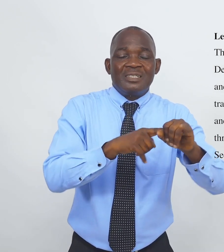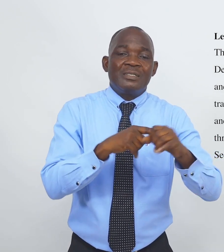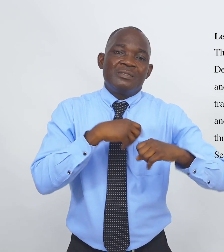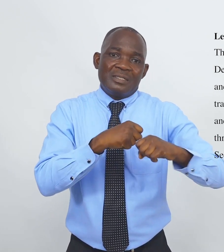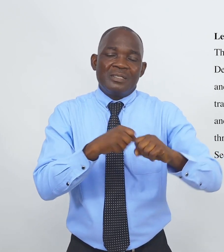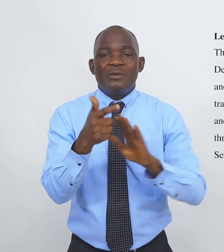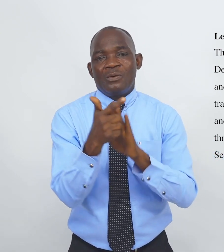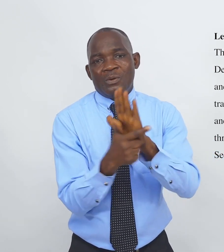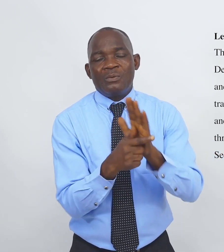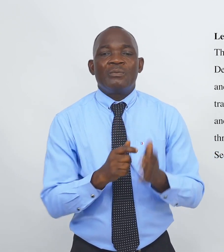securities laws.